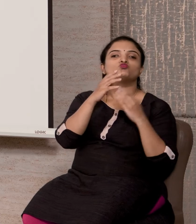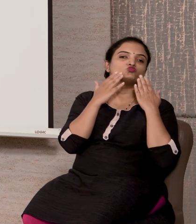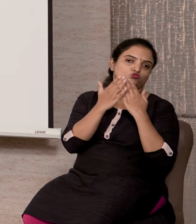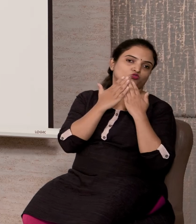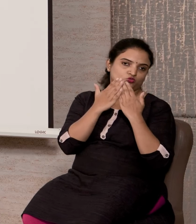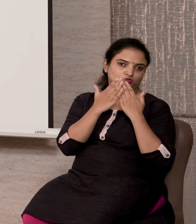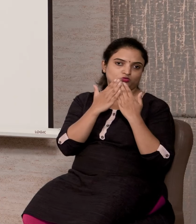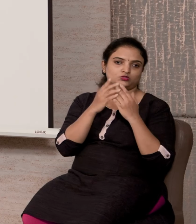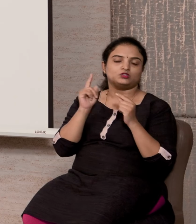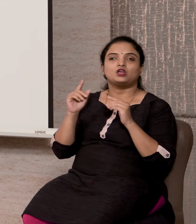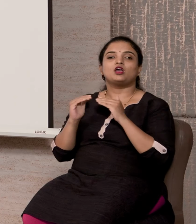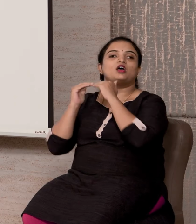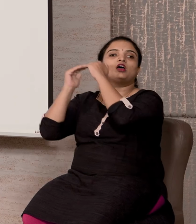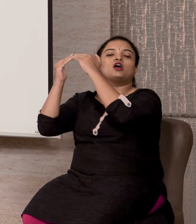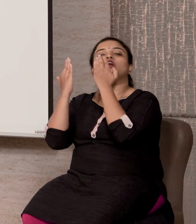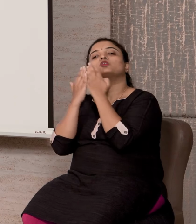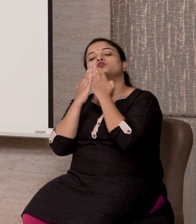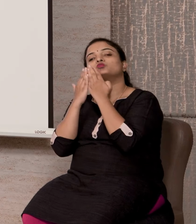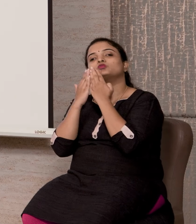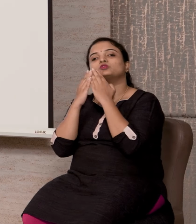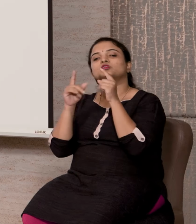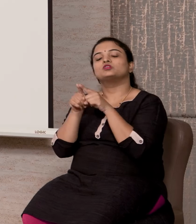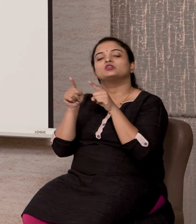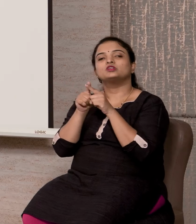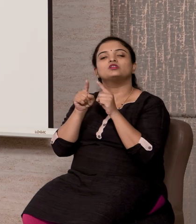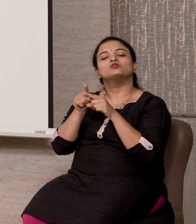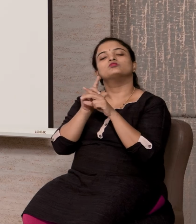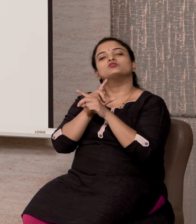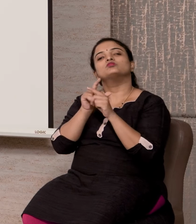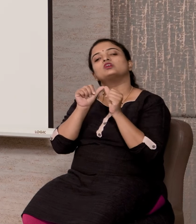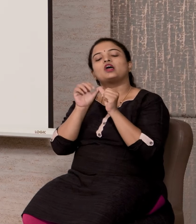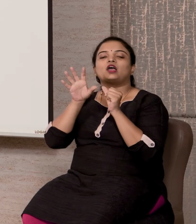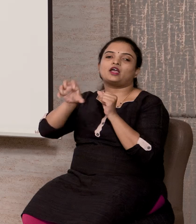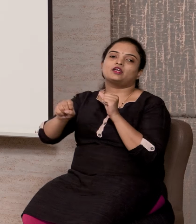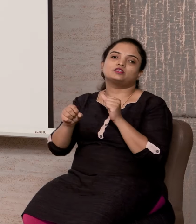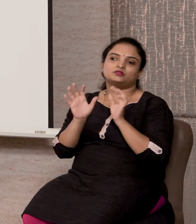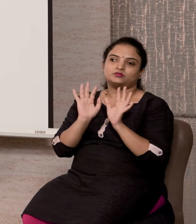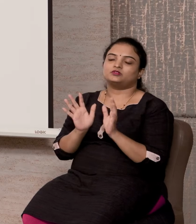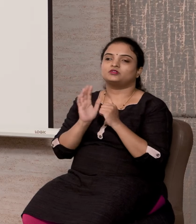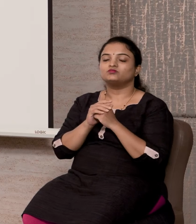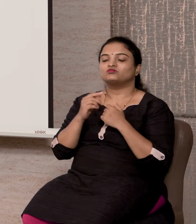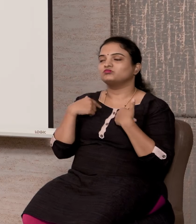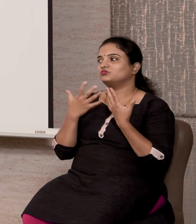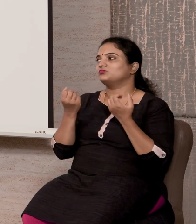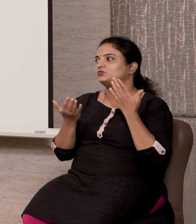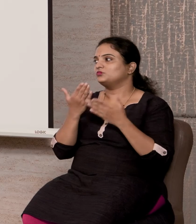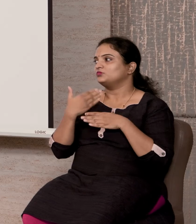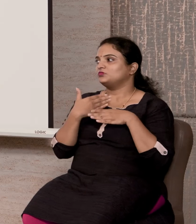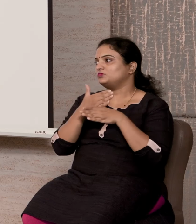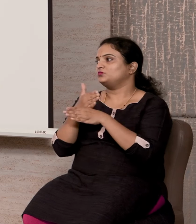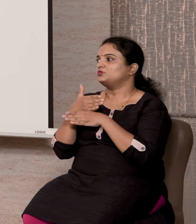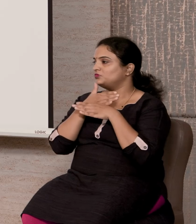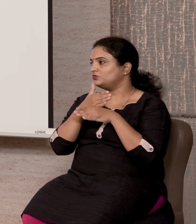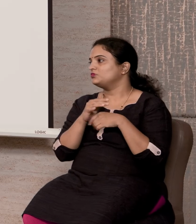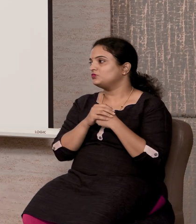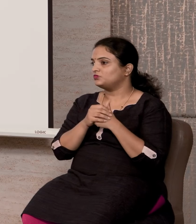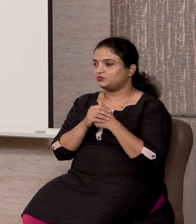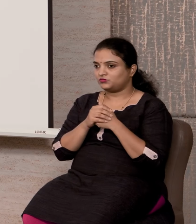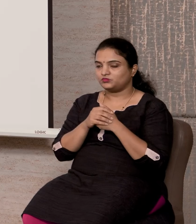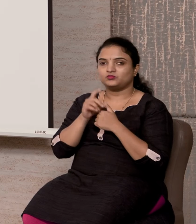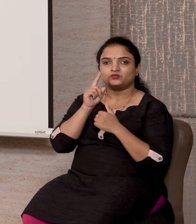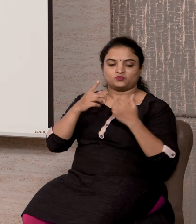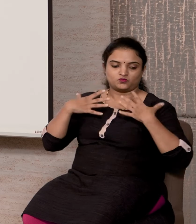one of them for higher education, which talks completely about accessibility, right? So I'll be happy to share after these sessions. So right from the